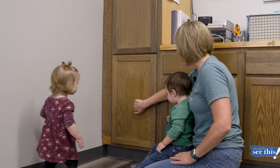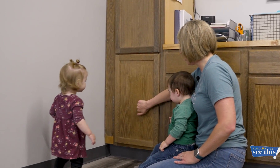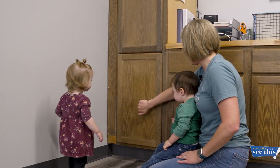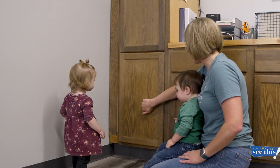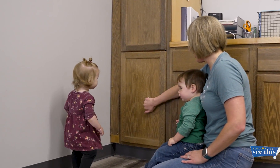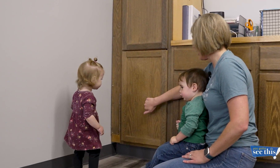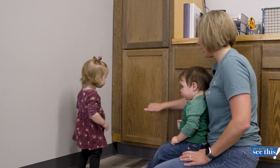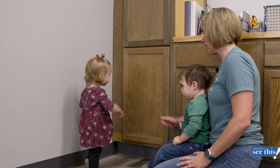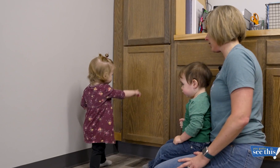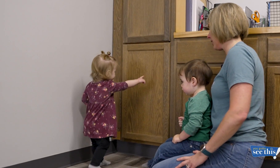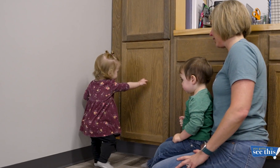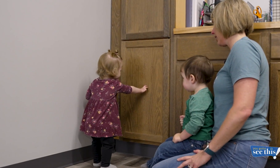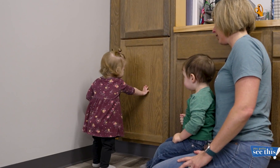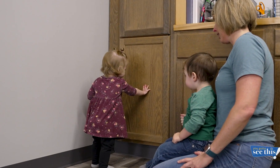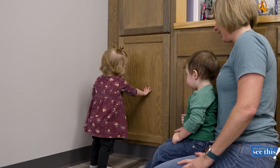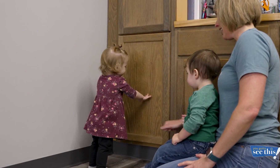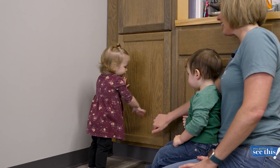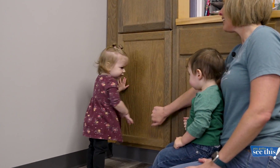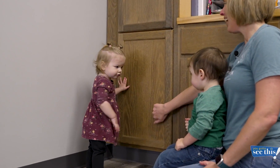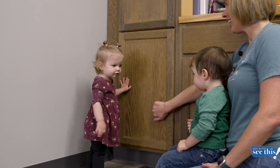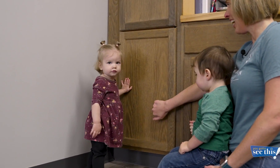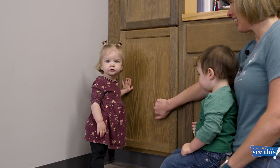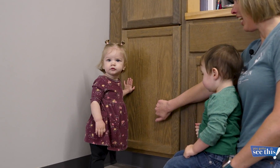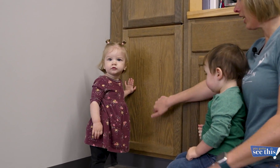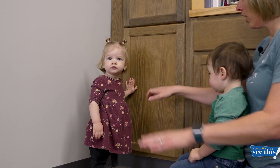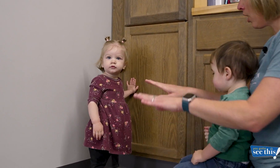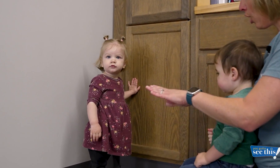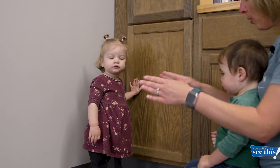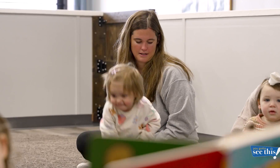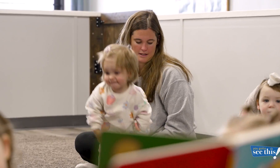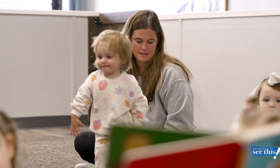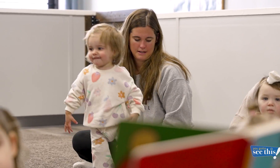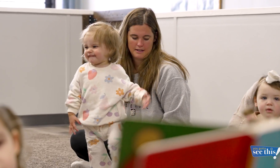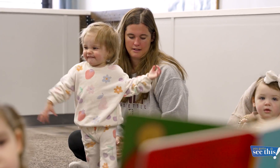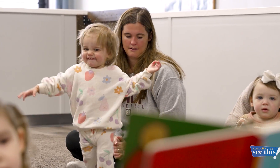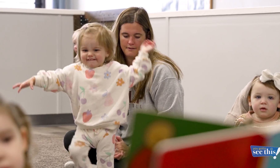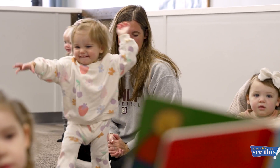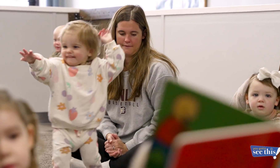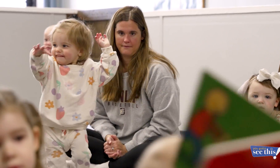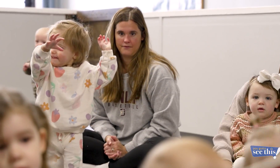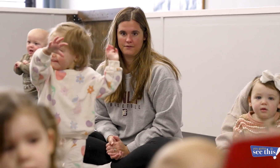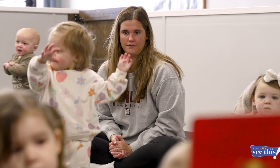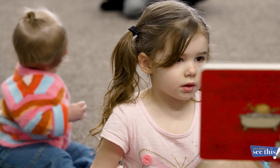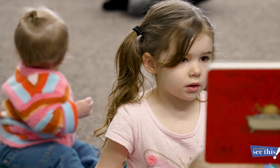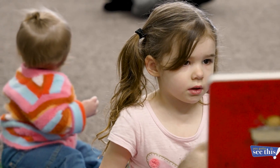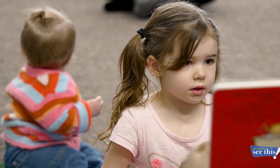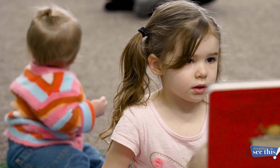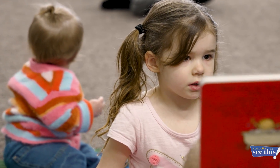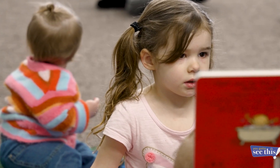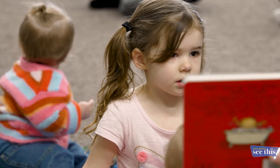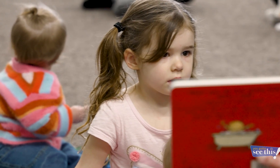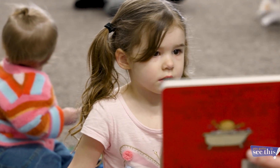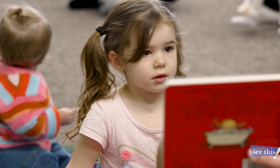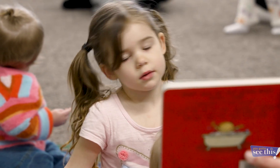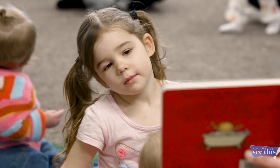that signing will help their little one's spoken language development, but they stay because of the community that they have built in their class and the